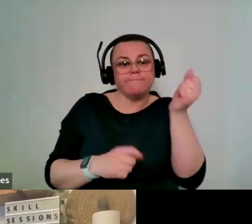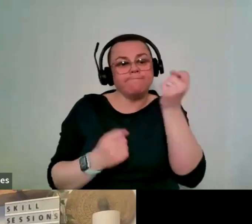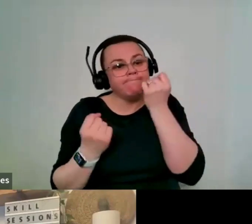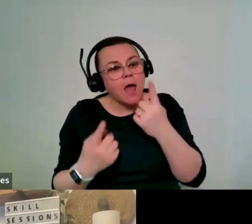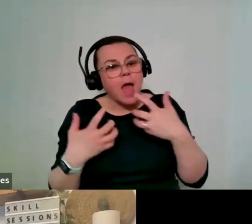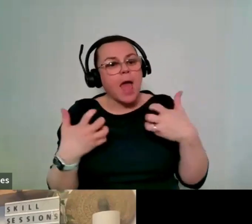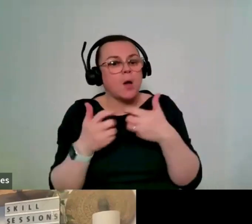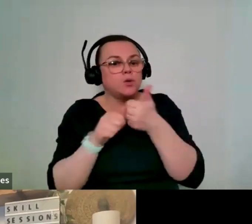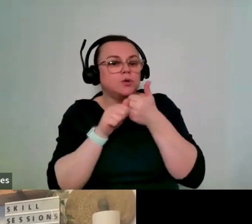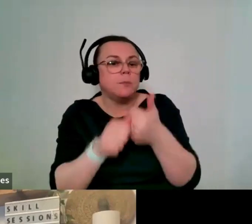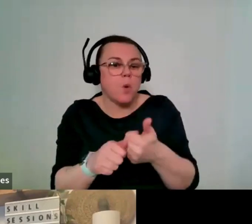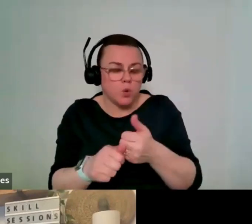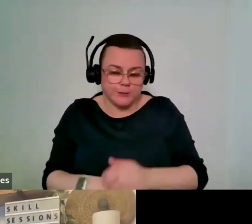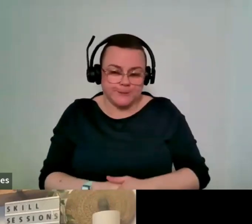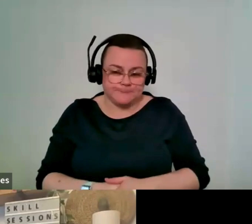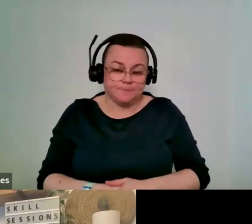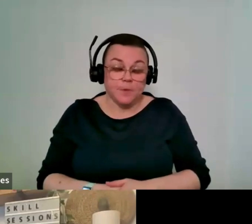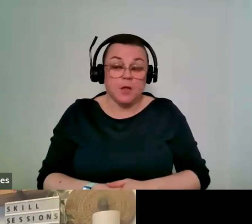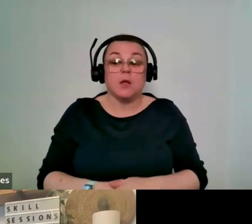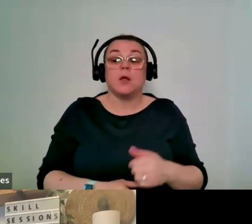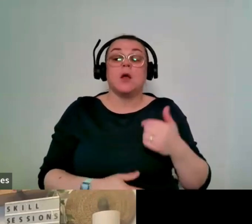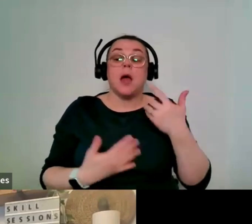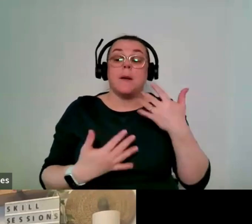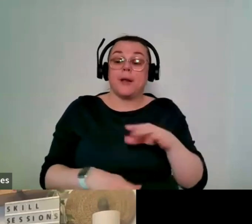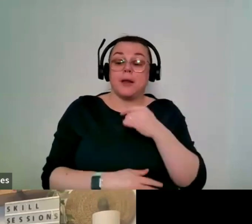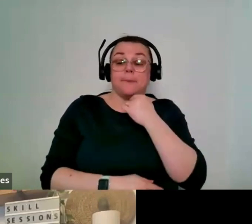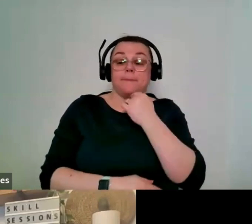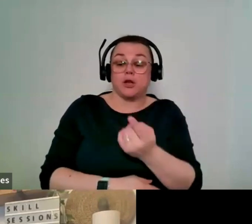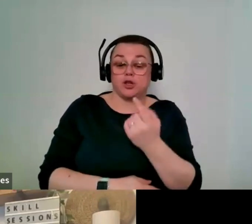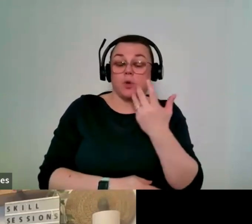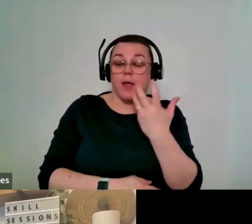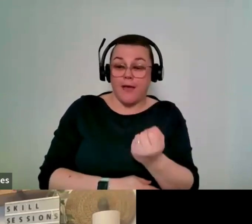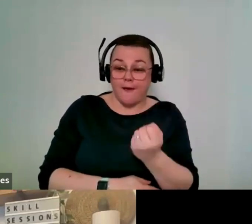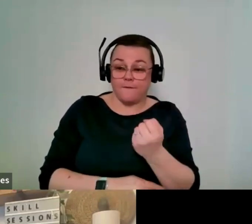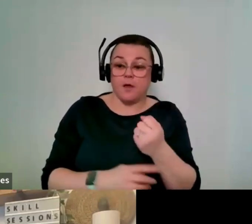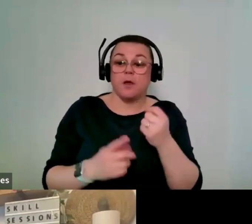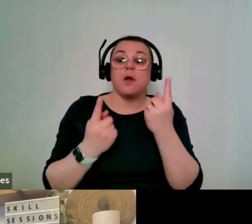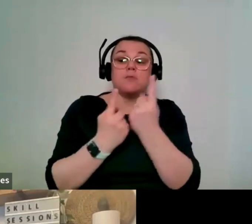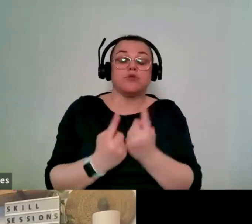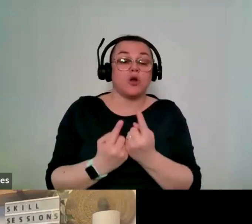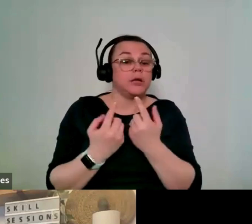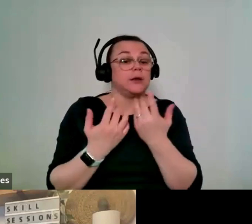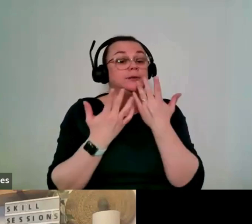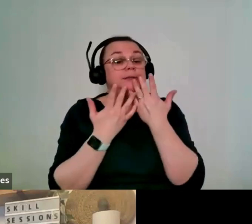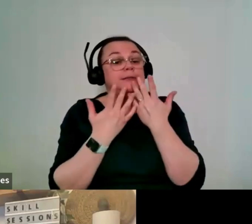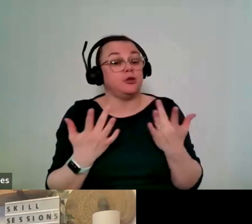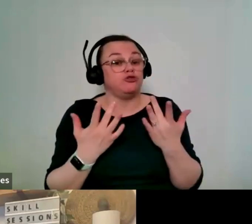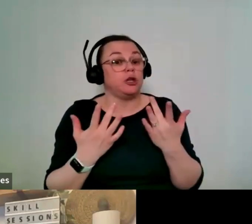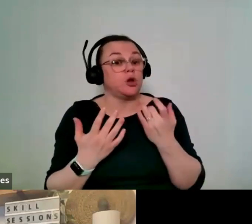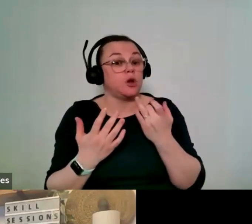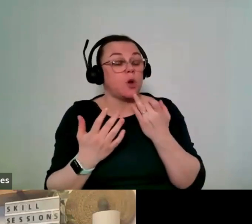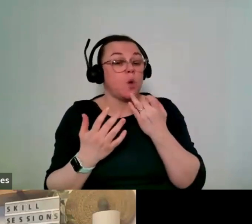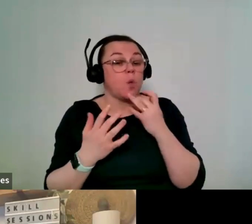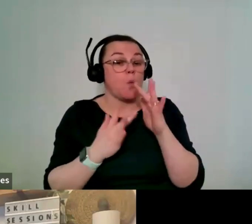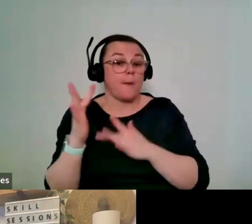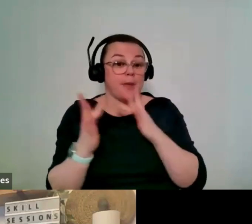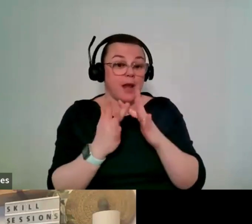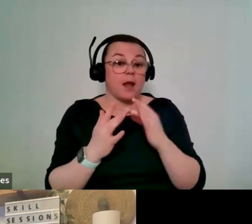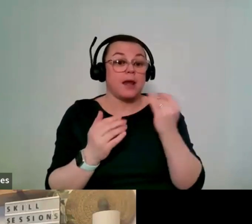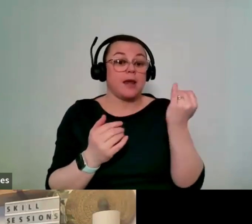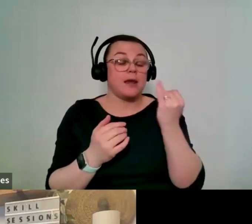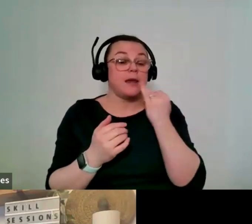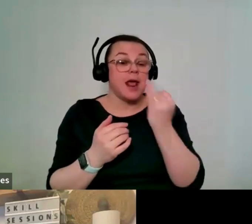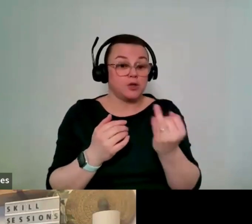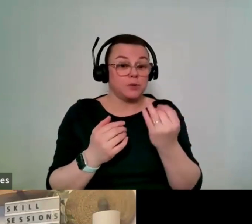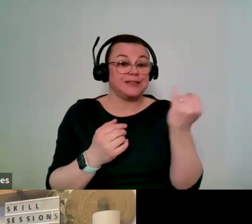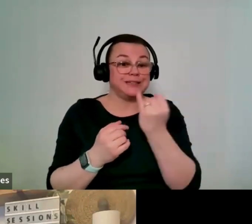support. So I have mentioned that we have the product demo webinar next week on the 16th of Jan, so keep an